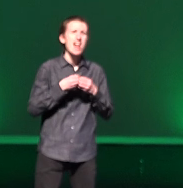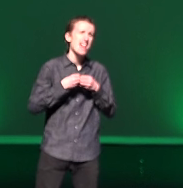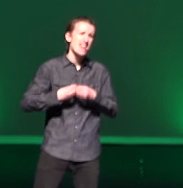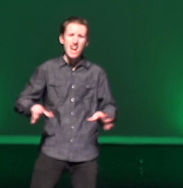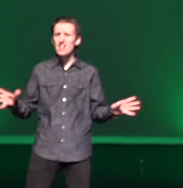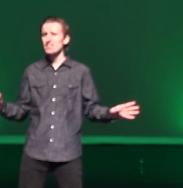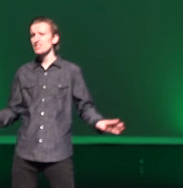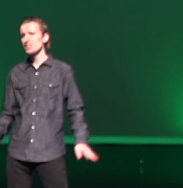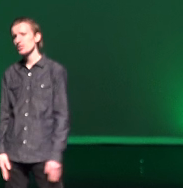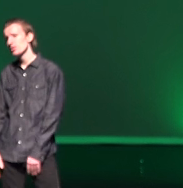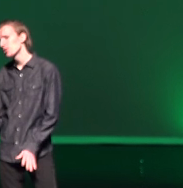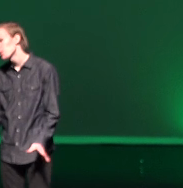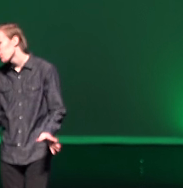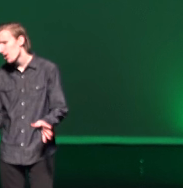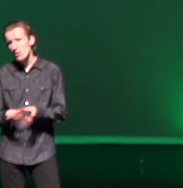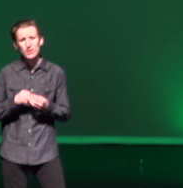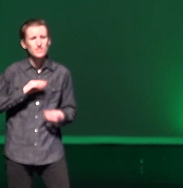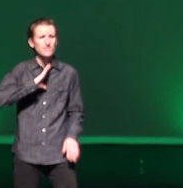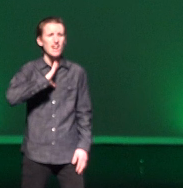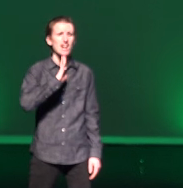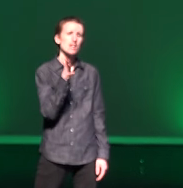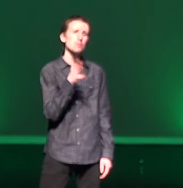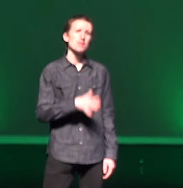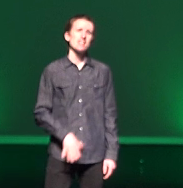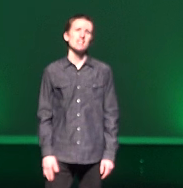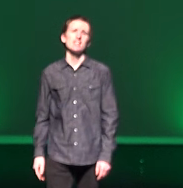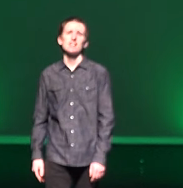lost souls But we're fine with it